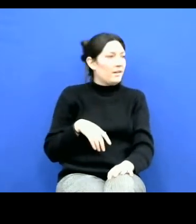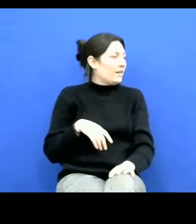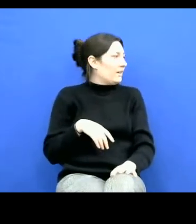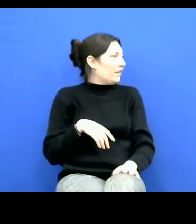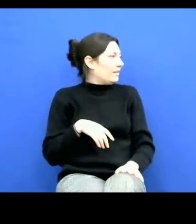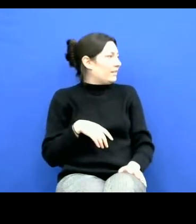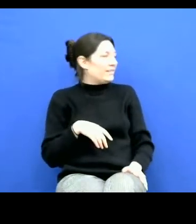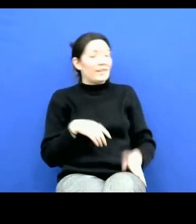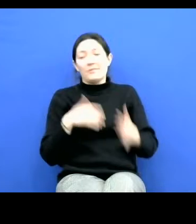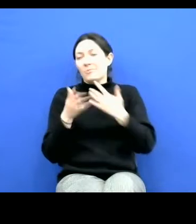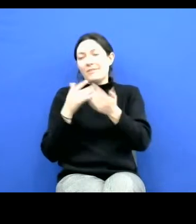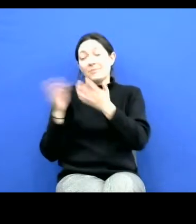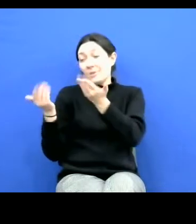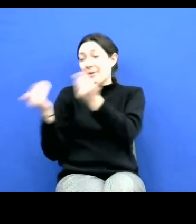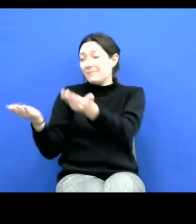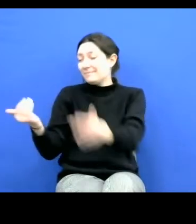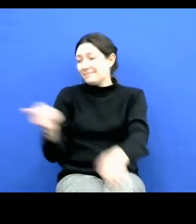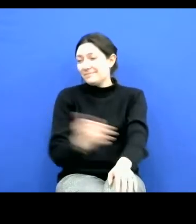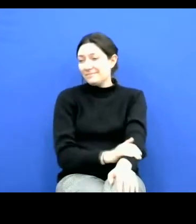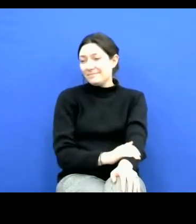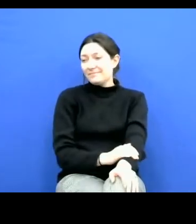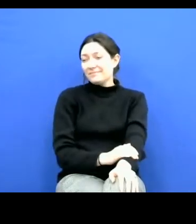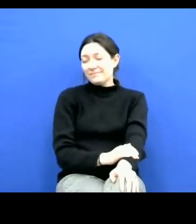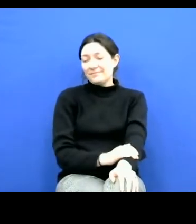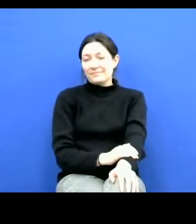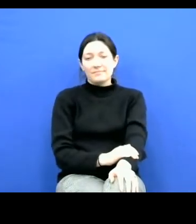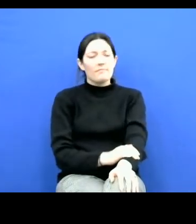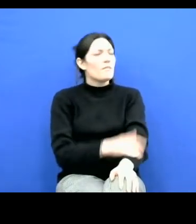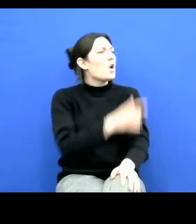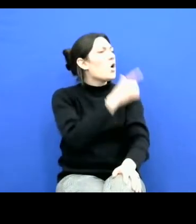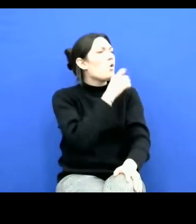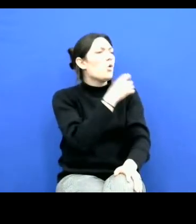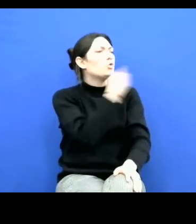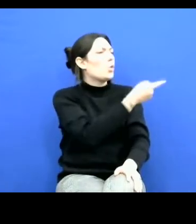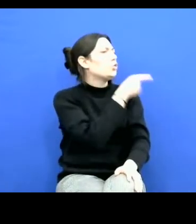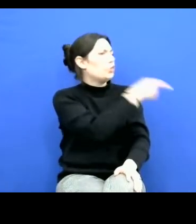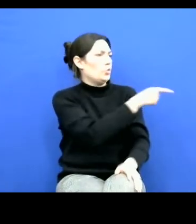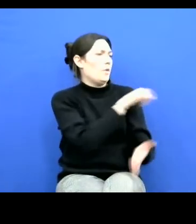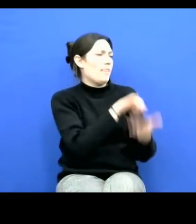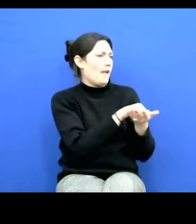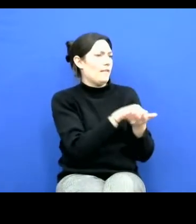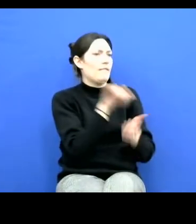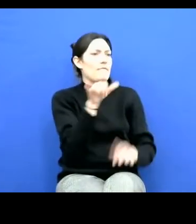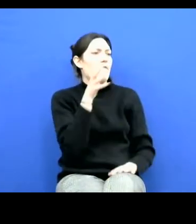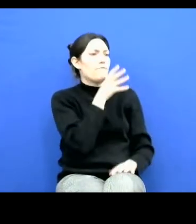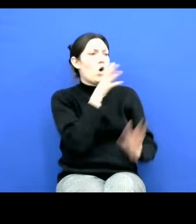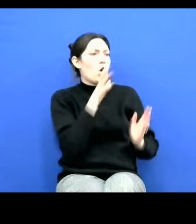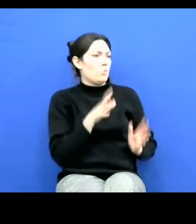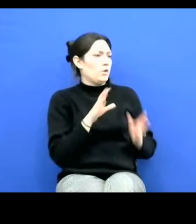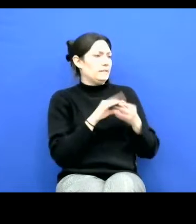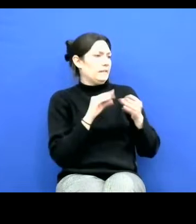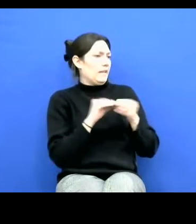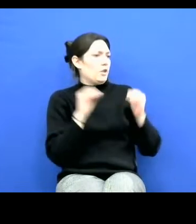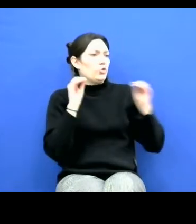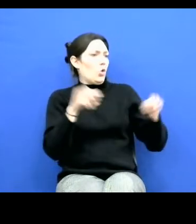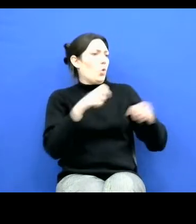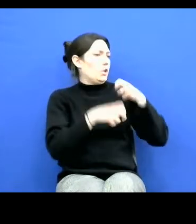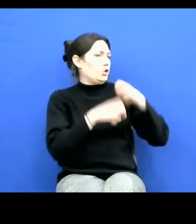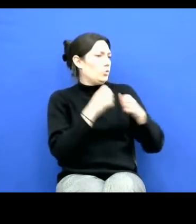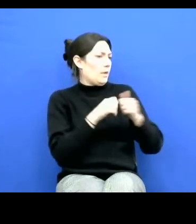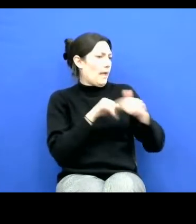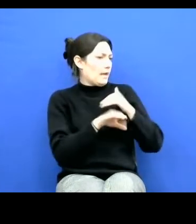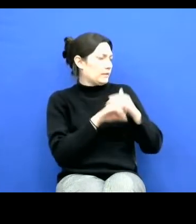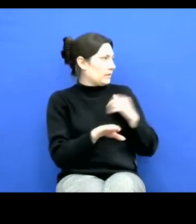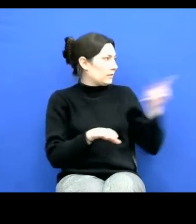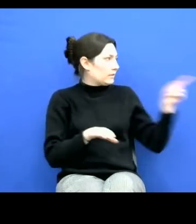answer. Whatever, go ahead. That's political, but who told you that the farmer said there's no issue with access?